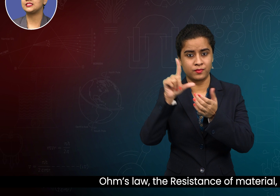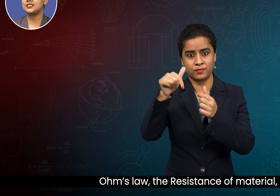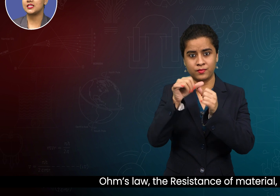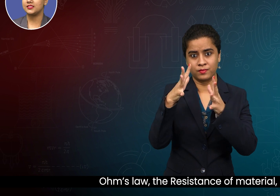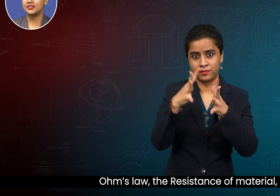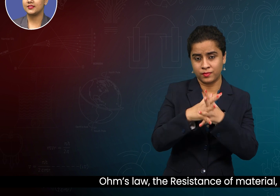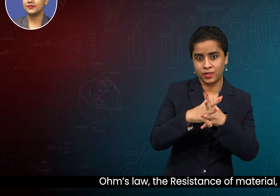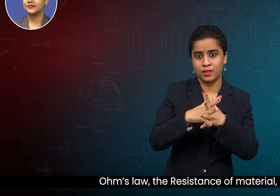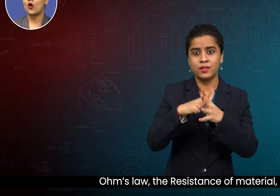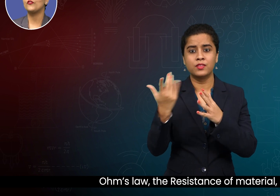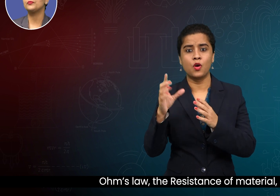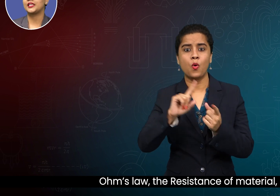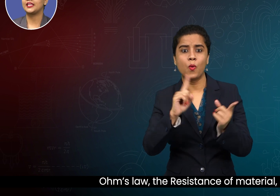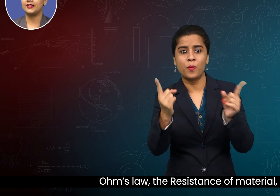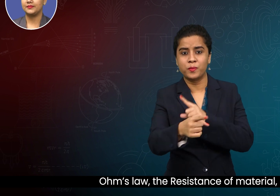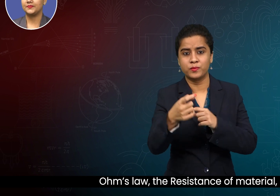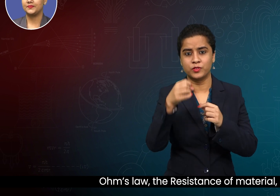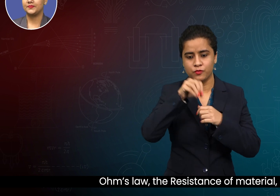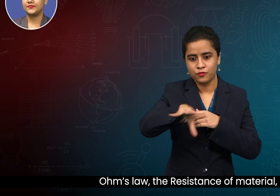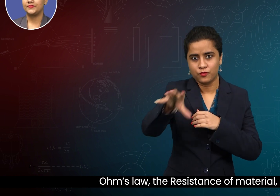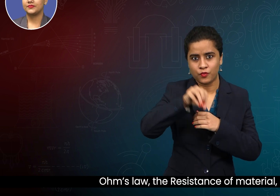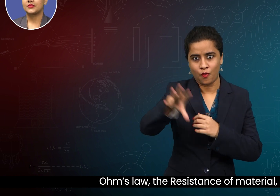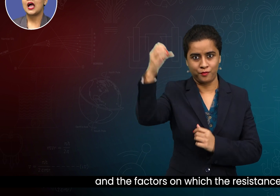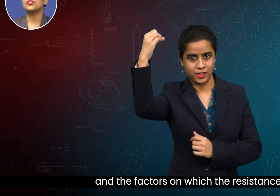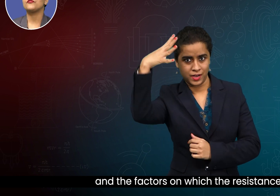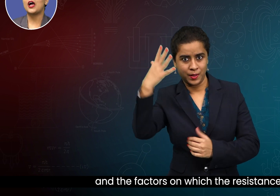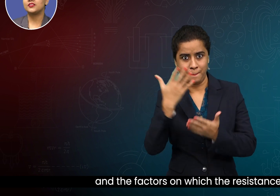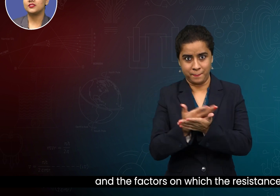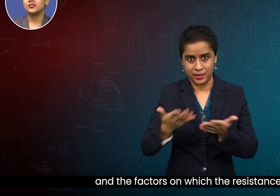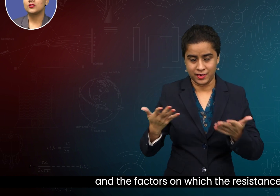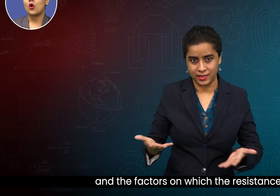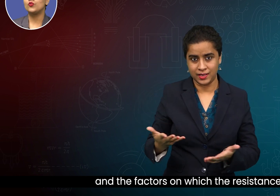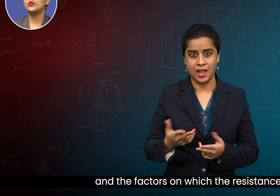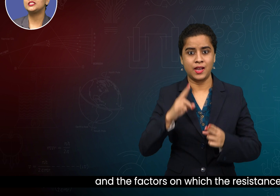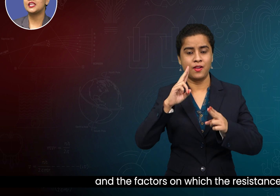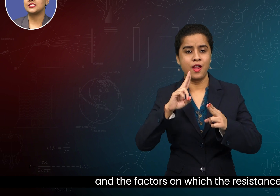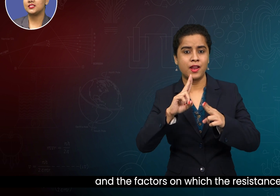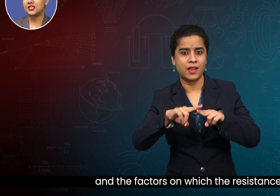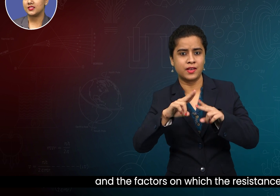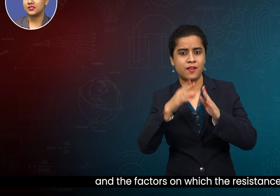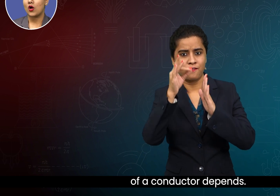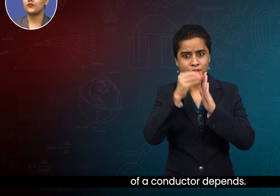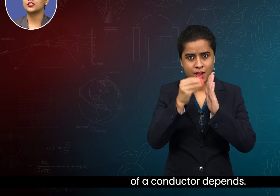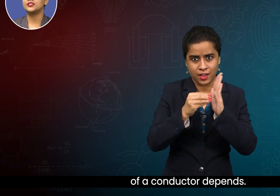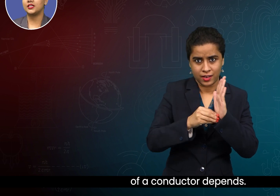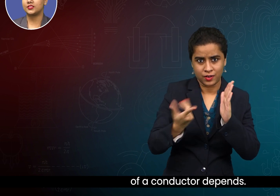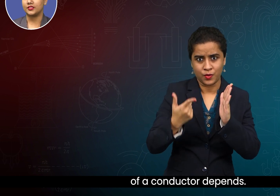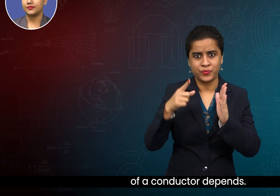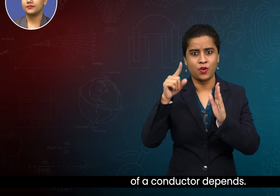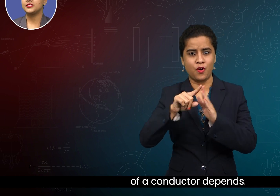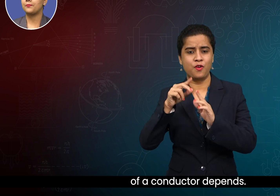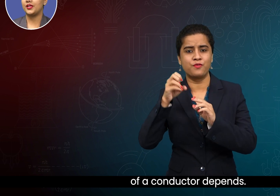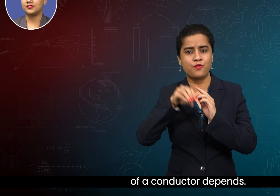the resistance of material, and the factors on which the resistance of a